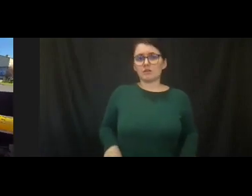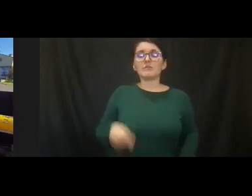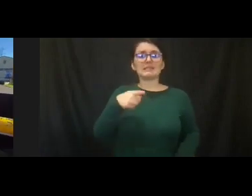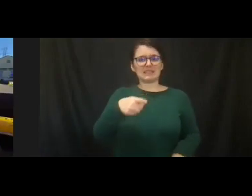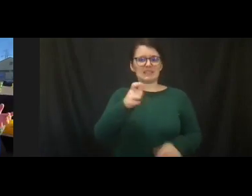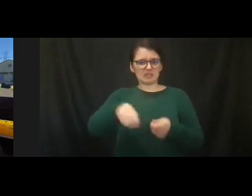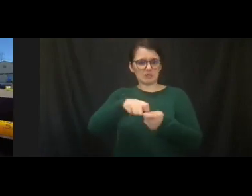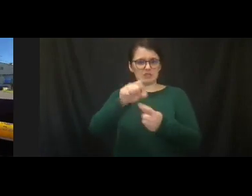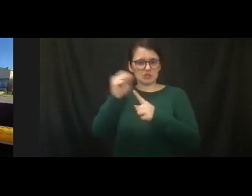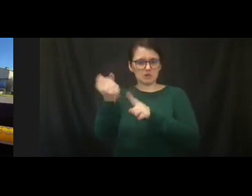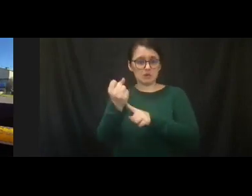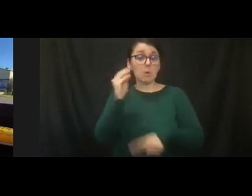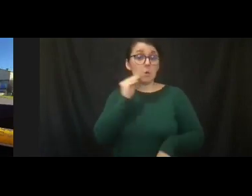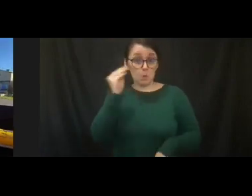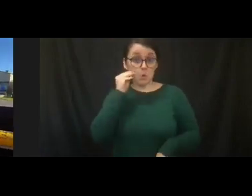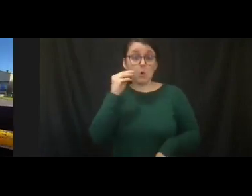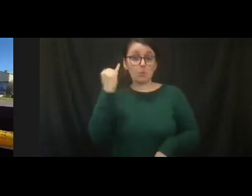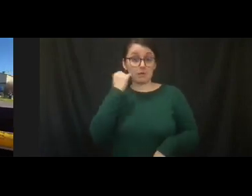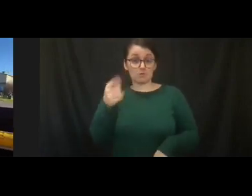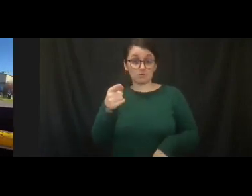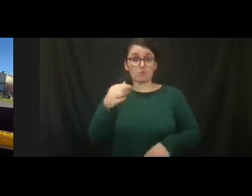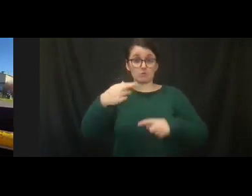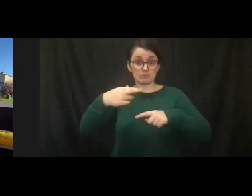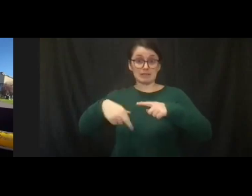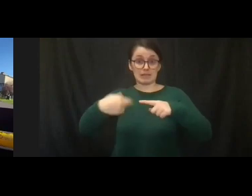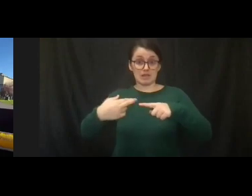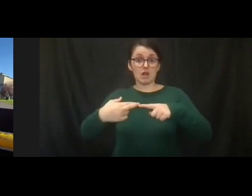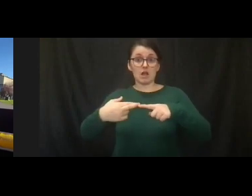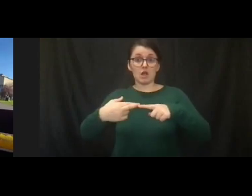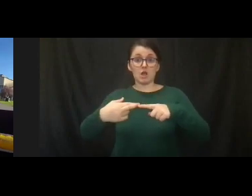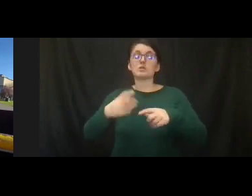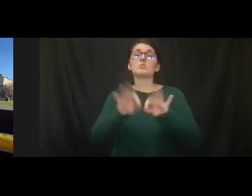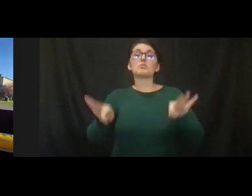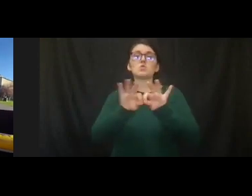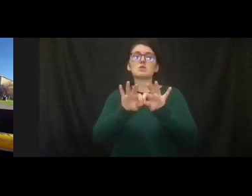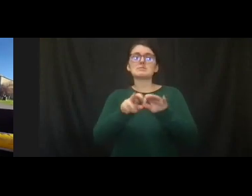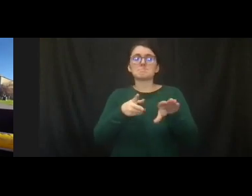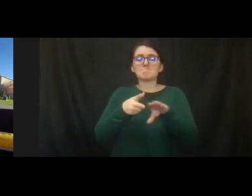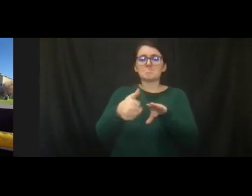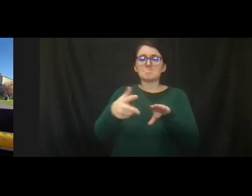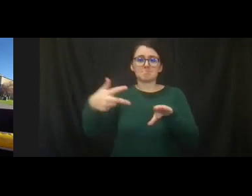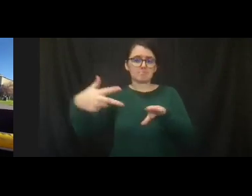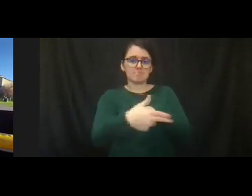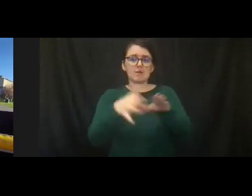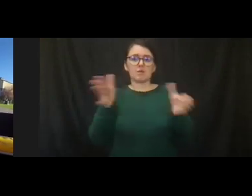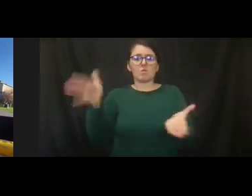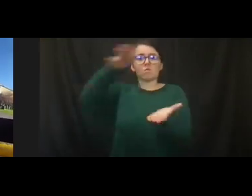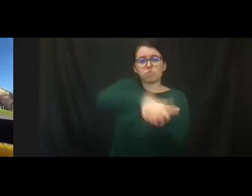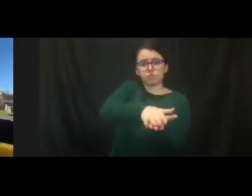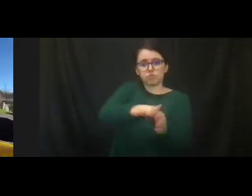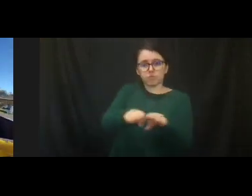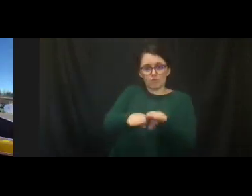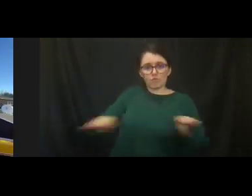situation. At home, when you're recycling cardboard, you're always going to want to break it down and flatten it before you put it into your